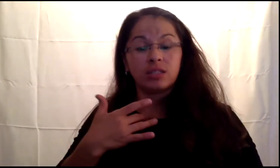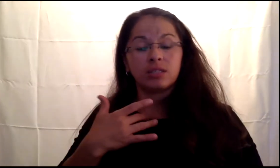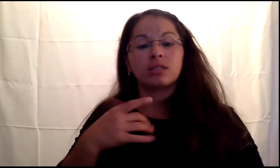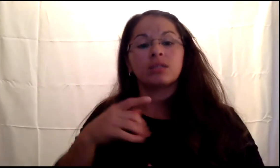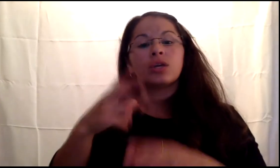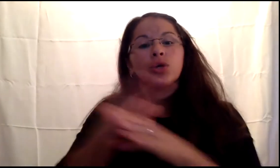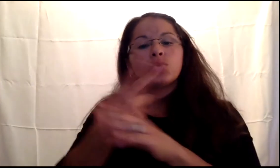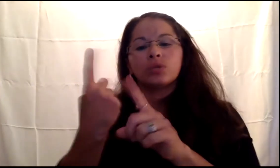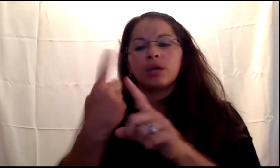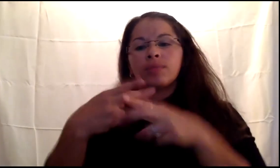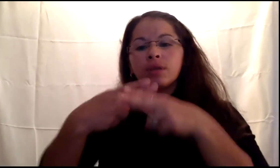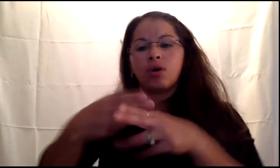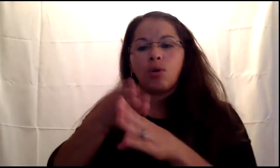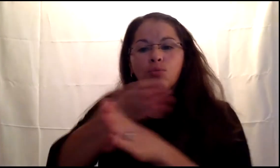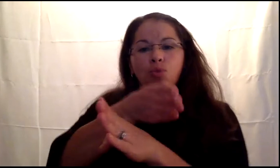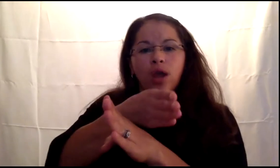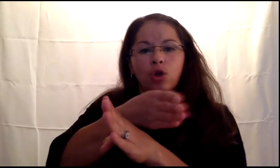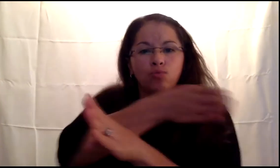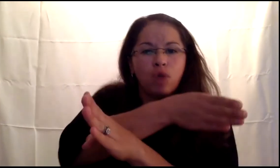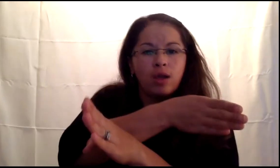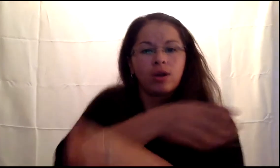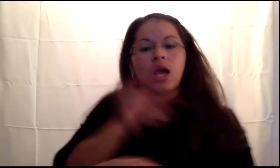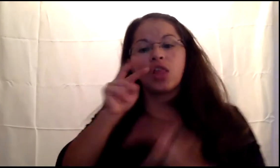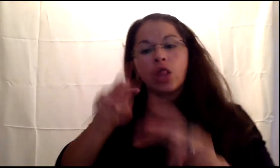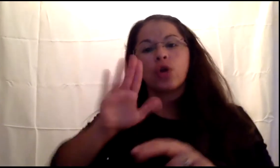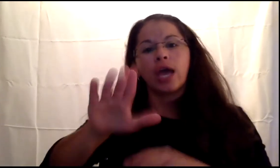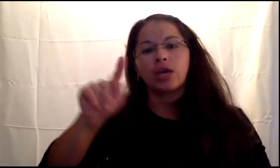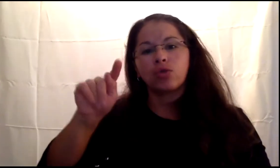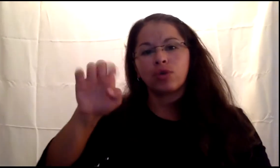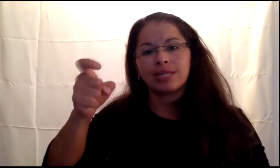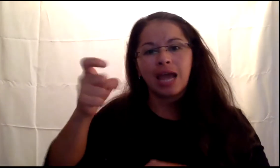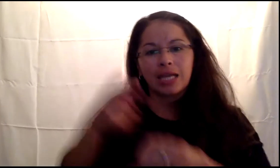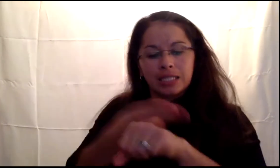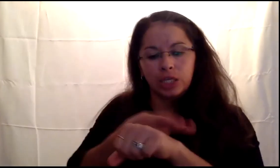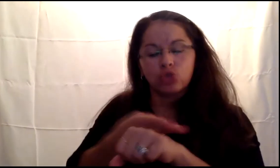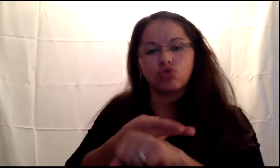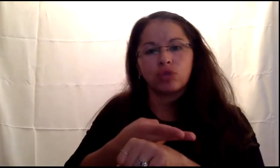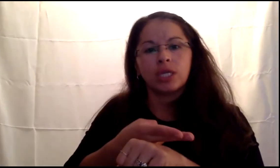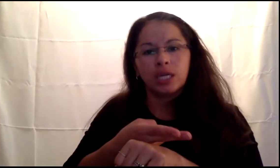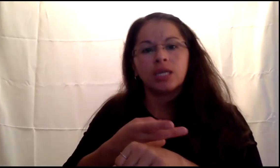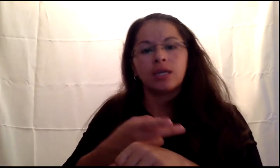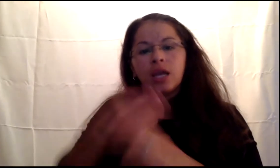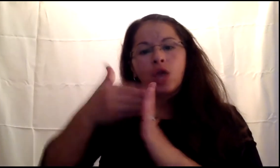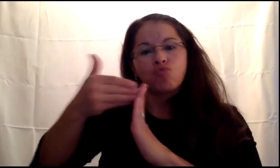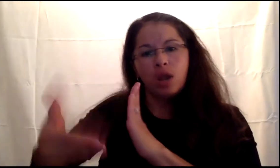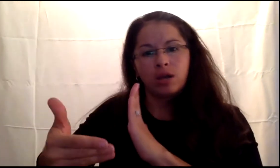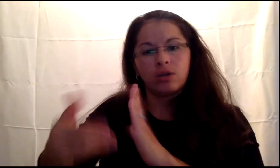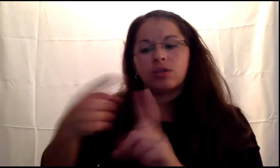means that they look at your tax history and your income and your records from previous years to be able to estimate and